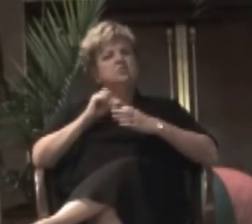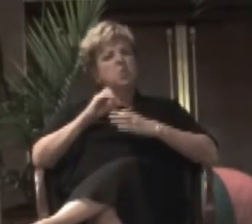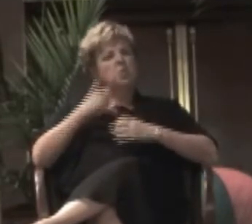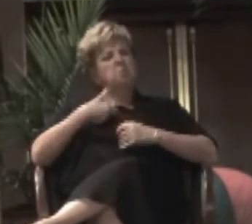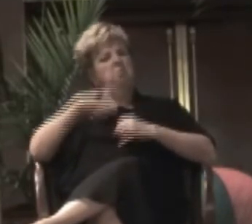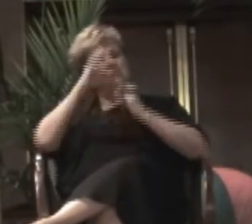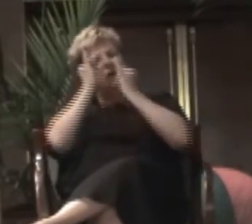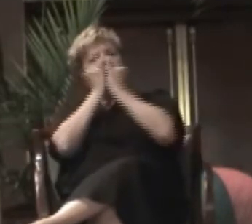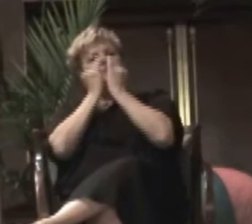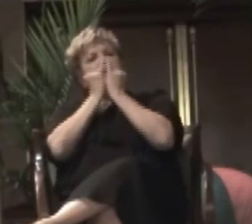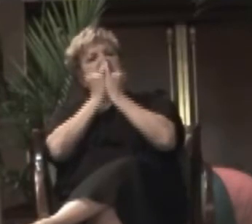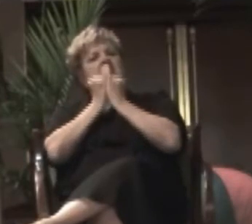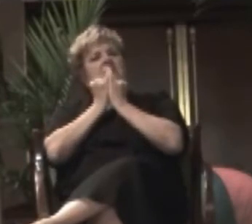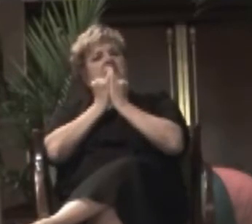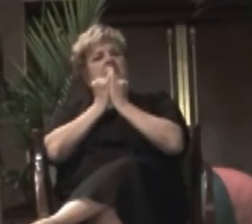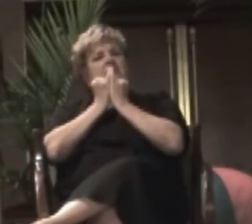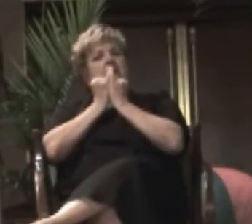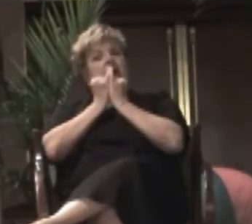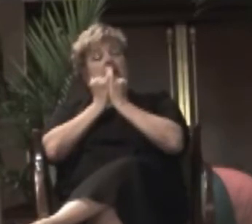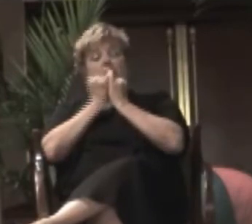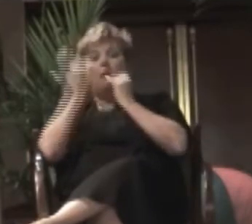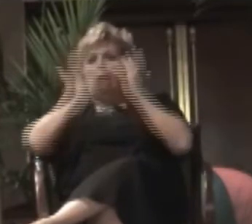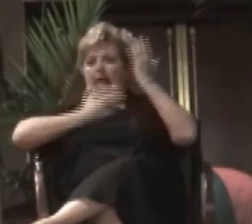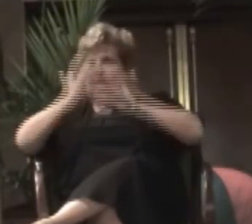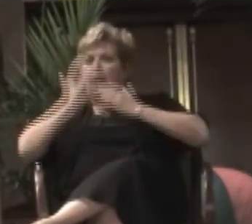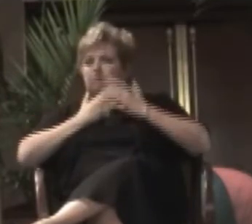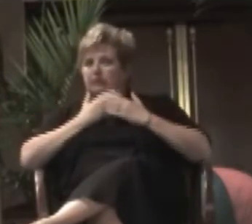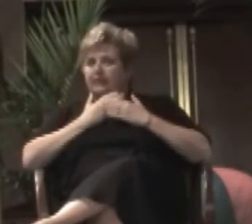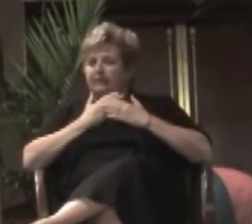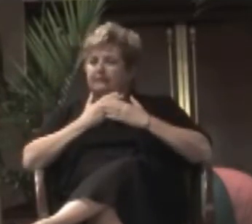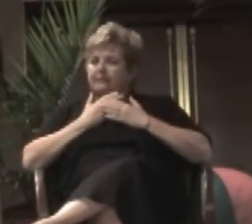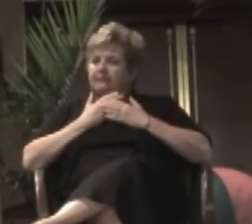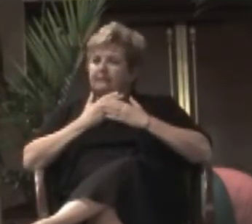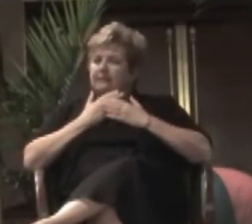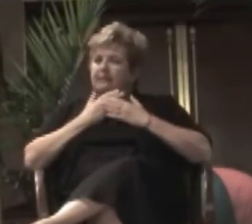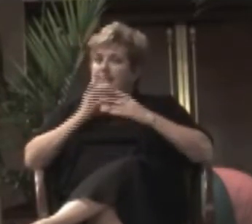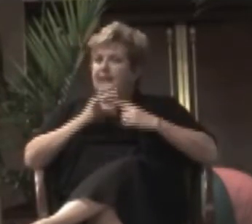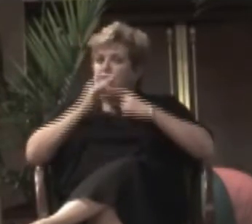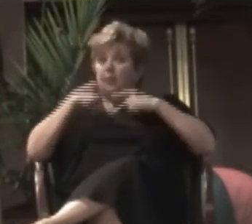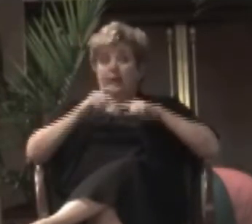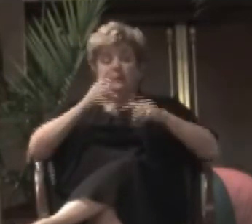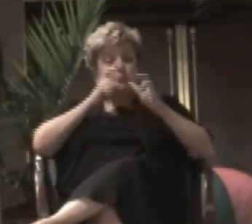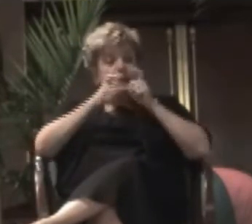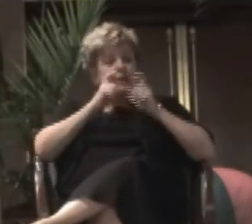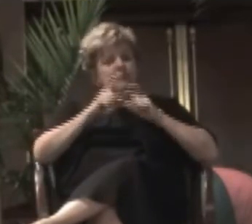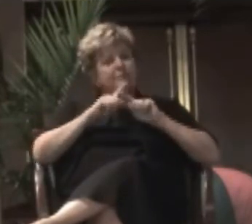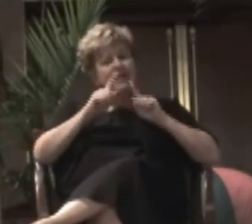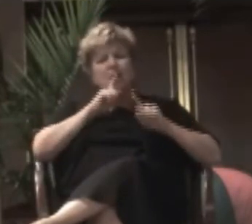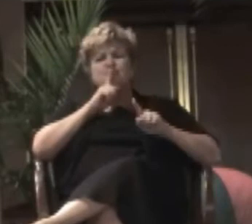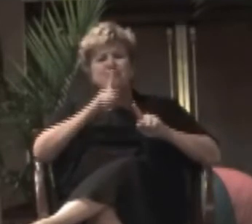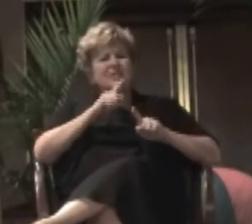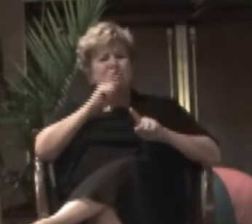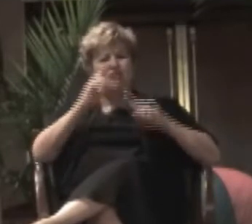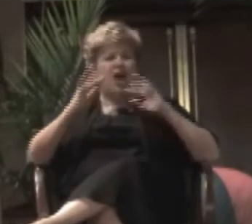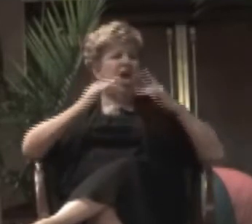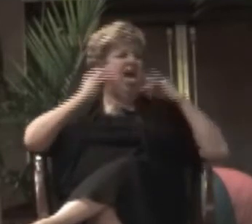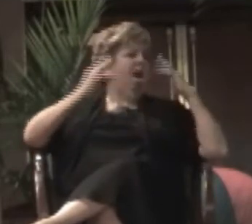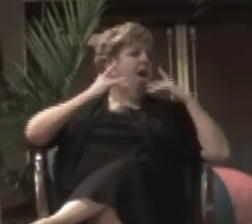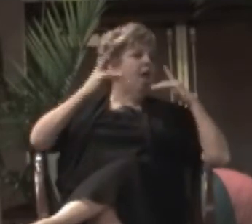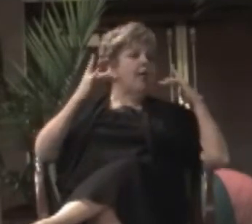well, particularly when I was drinking, but I was an isolated guy. I was not somebody that was gregarious, outgoing, and spontaneously responsive to